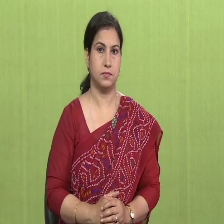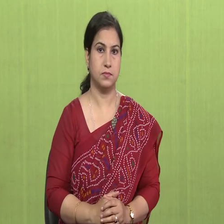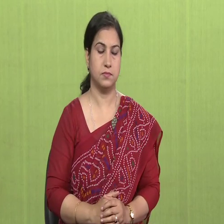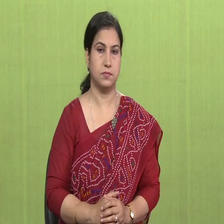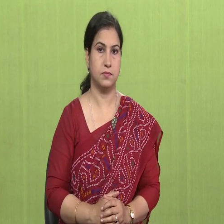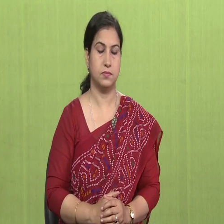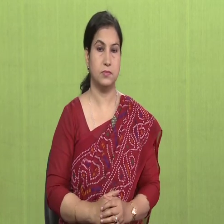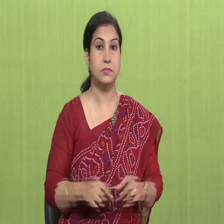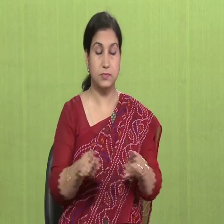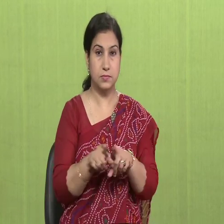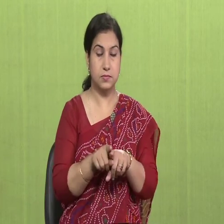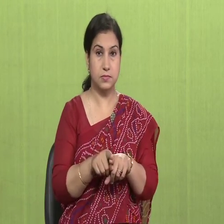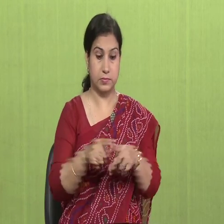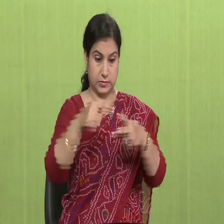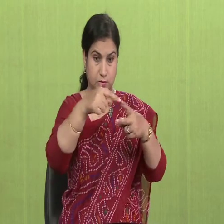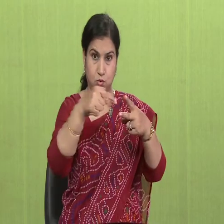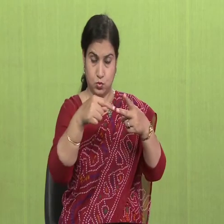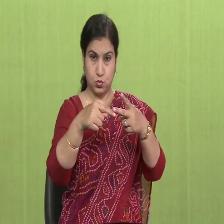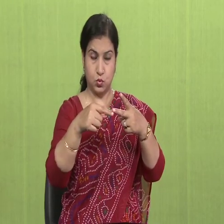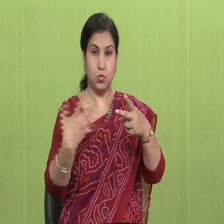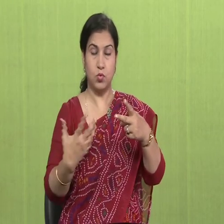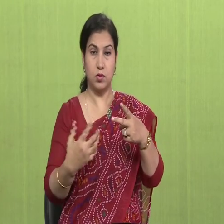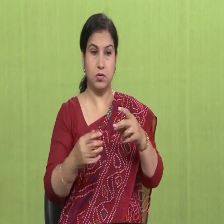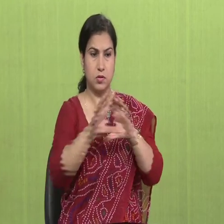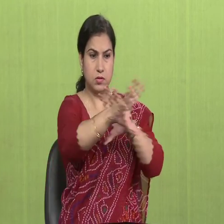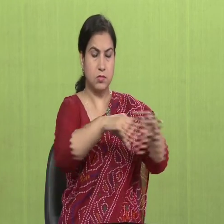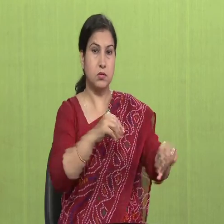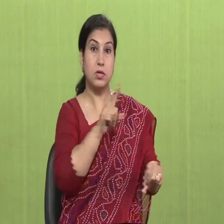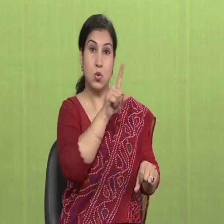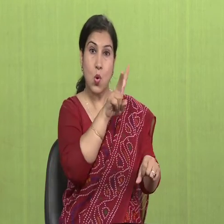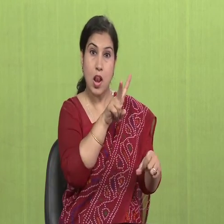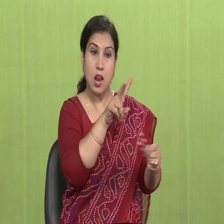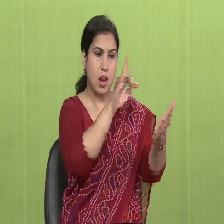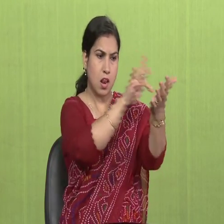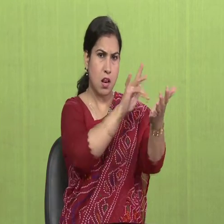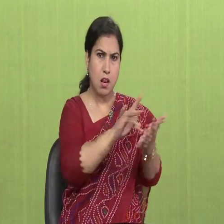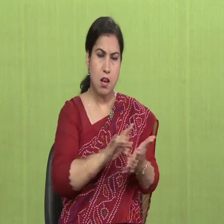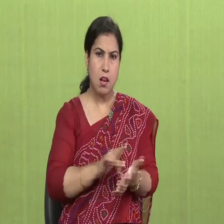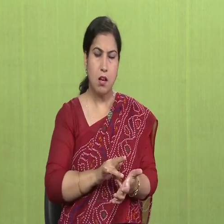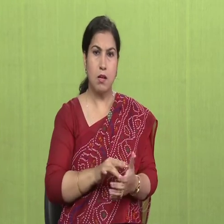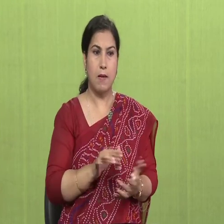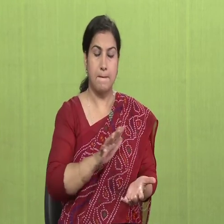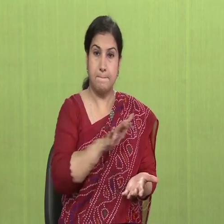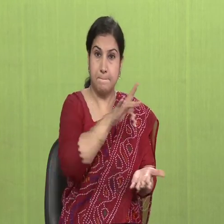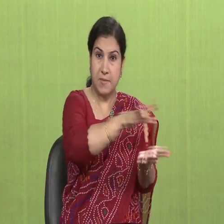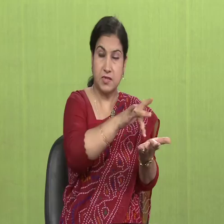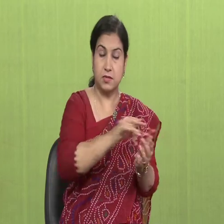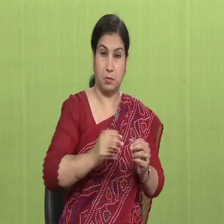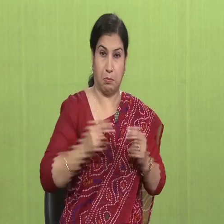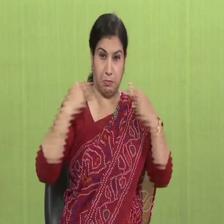Two of the 12 biodiversity hotspots in the world are